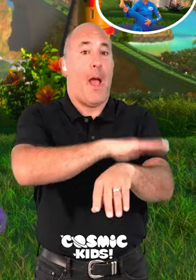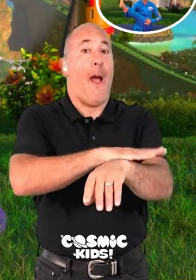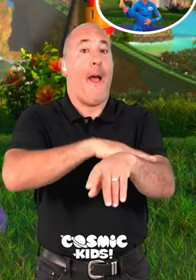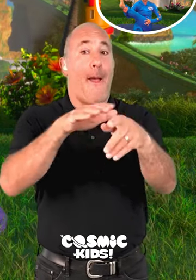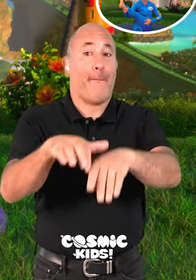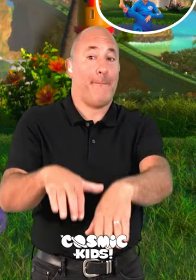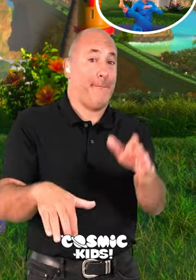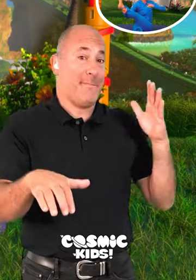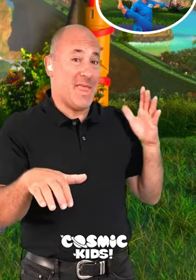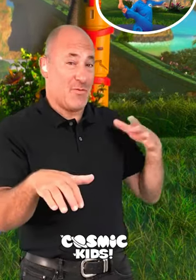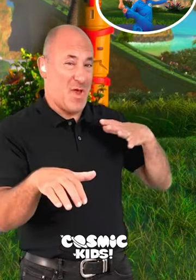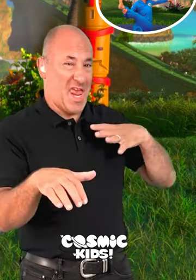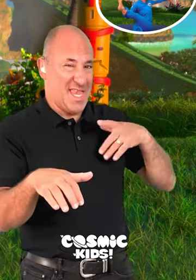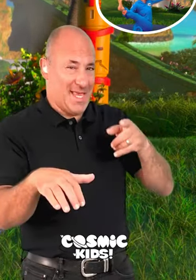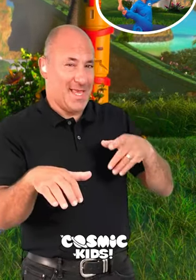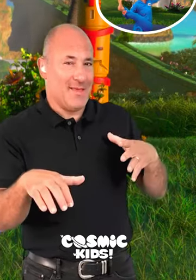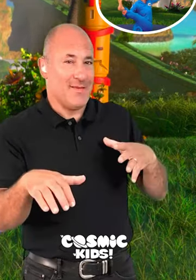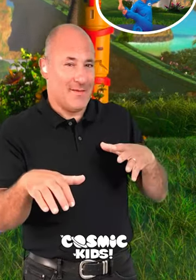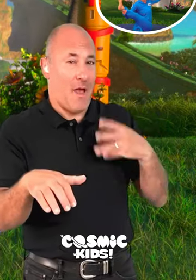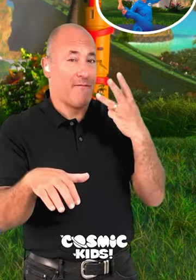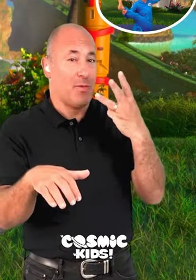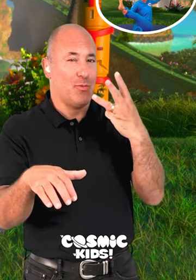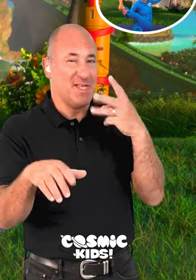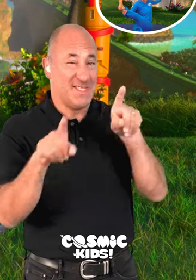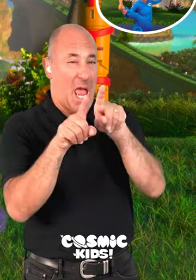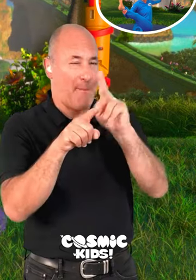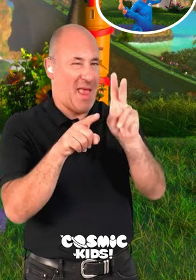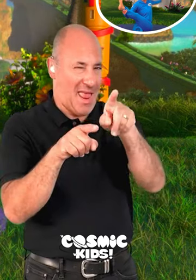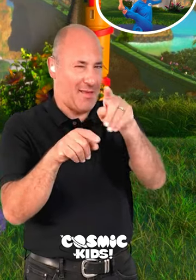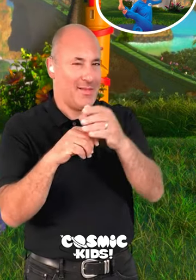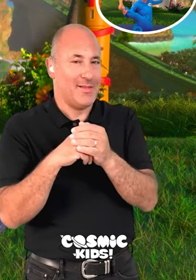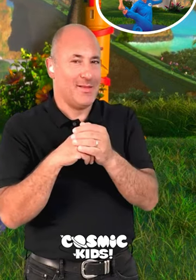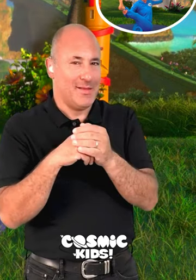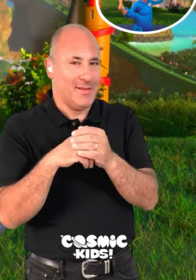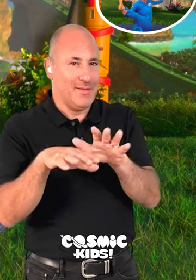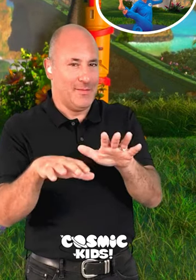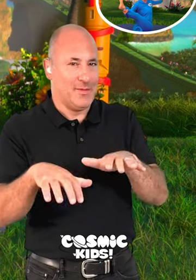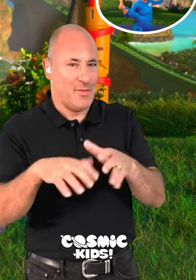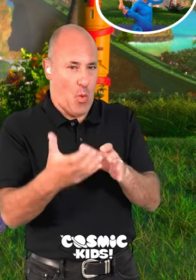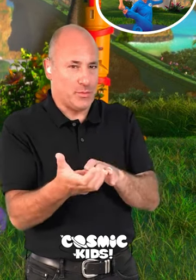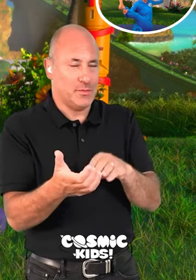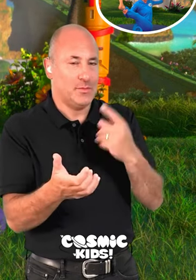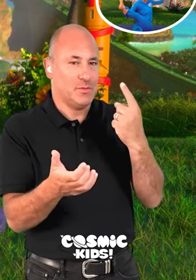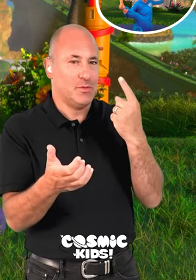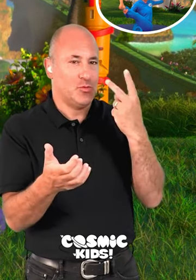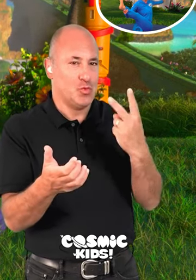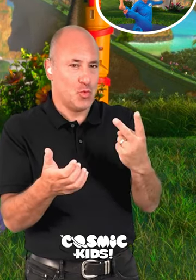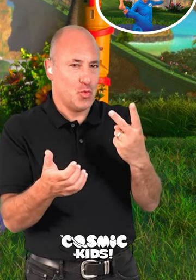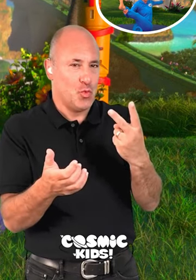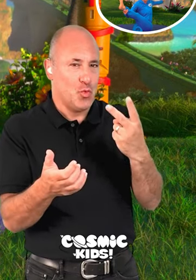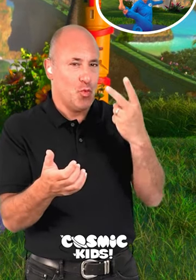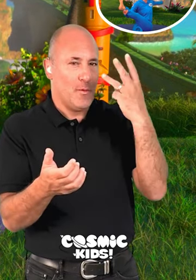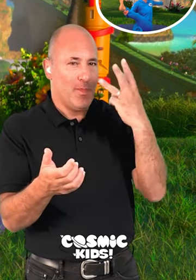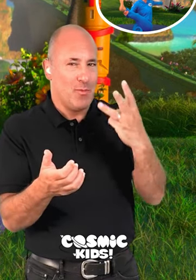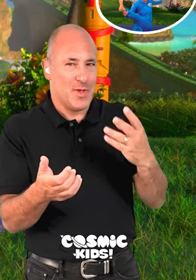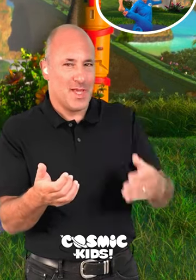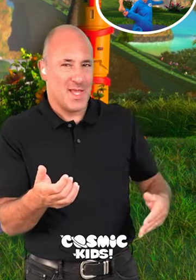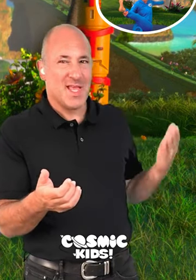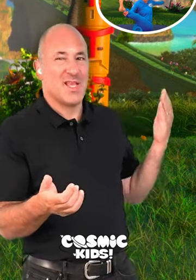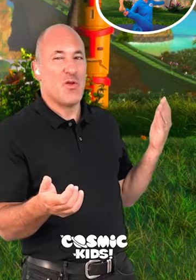holding onto our ankle. We stretch our other arm back behind us after three. Let's play that chord again. Ready? One,